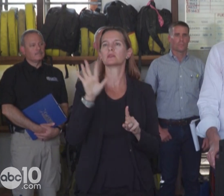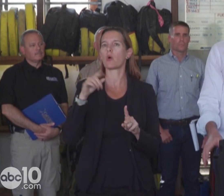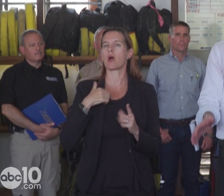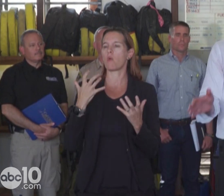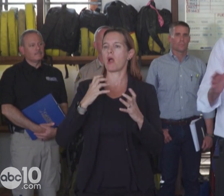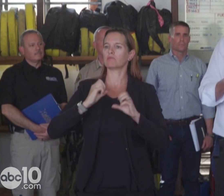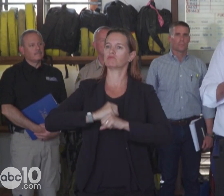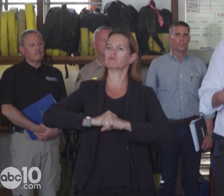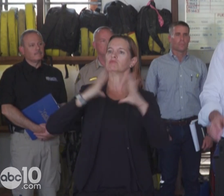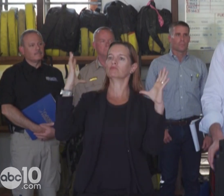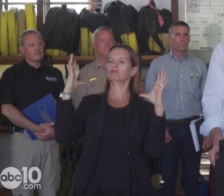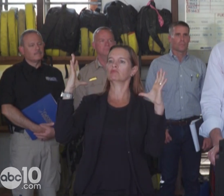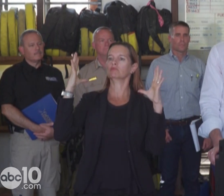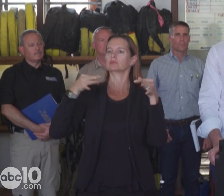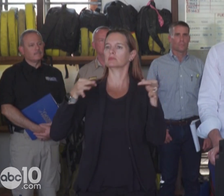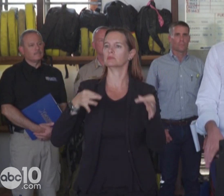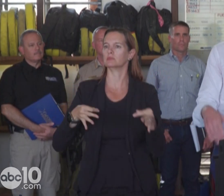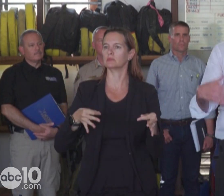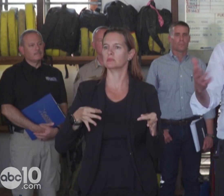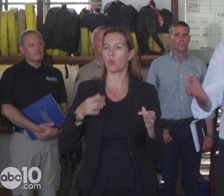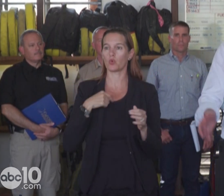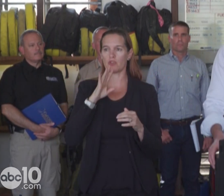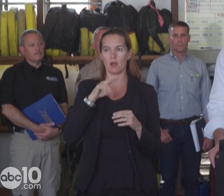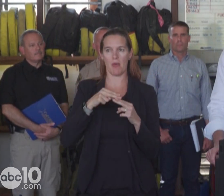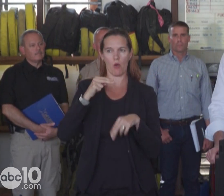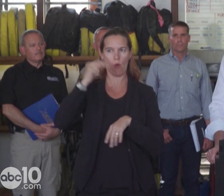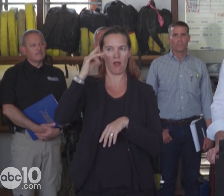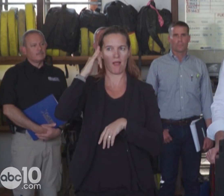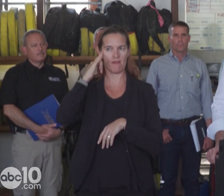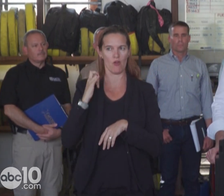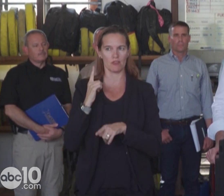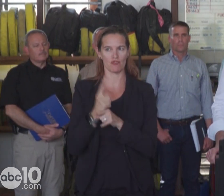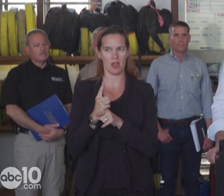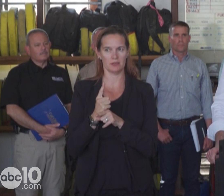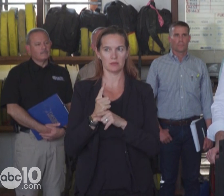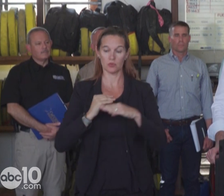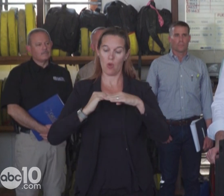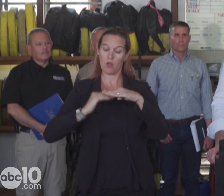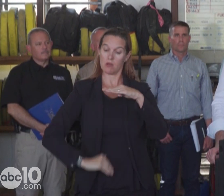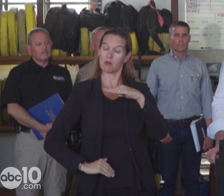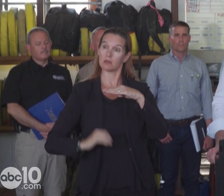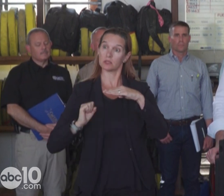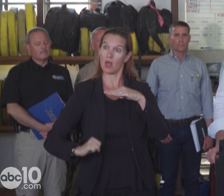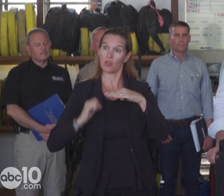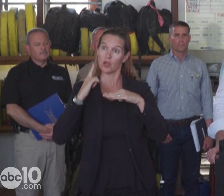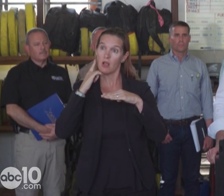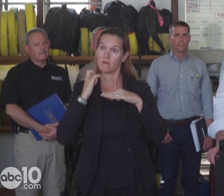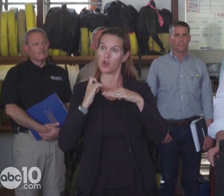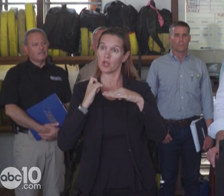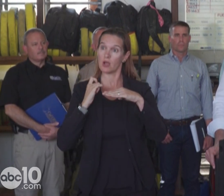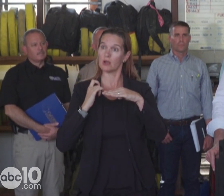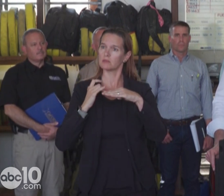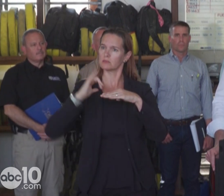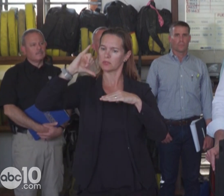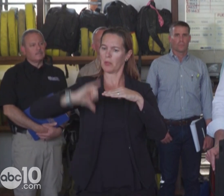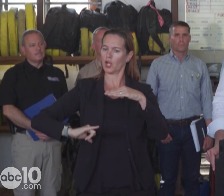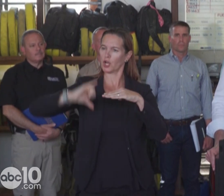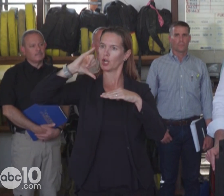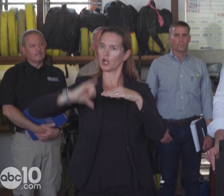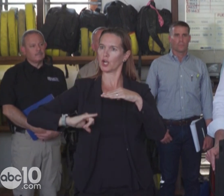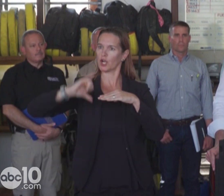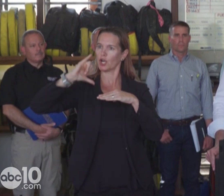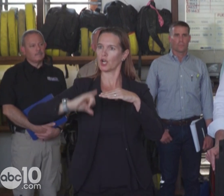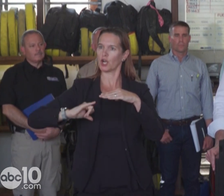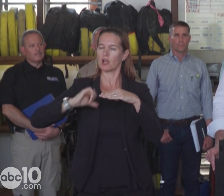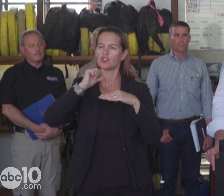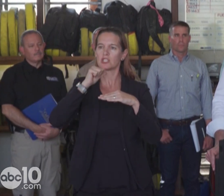picture because this is the northern part of the state. In Southern California, not dissimilar experience, just not